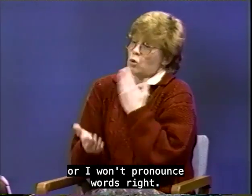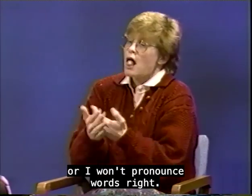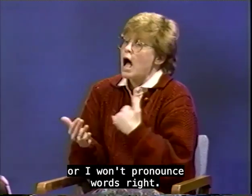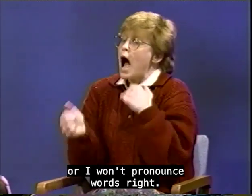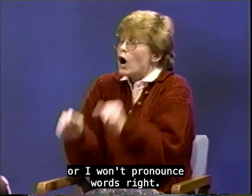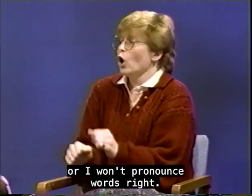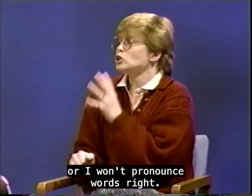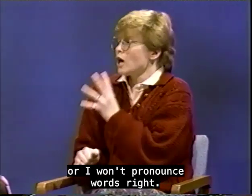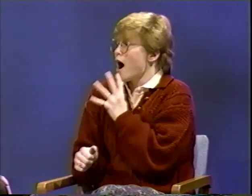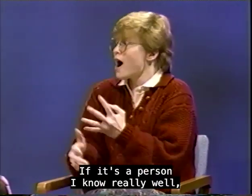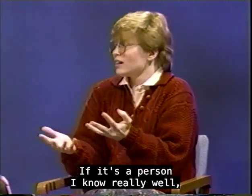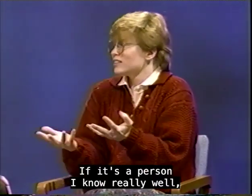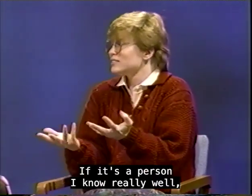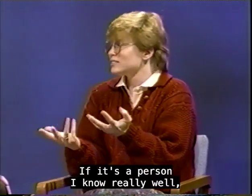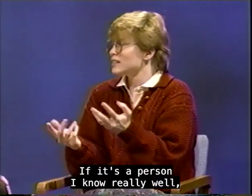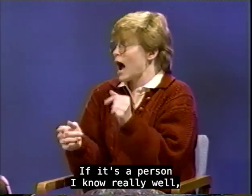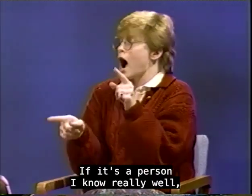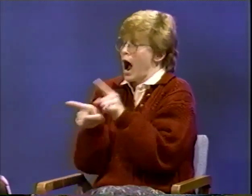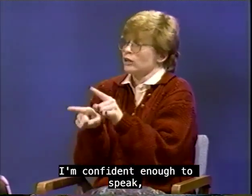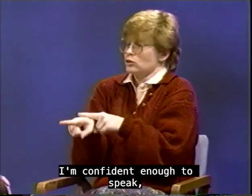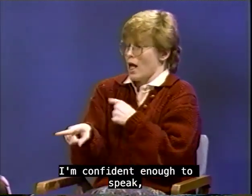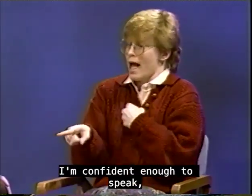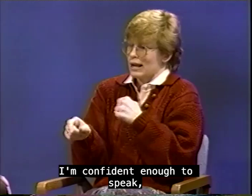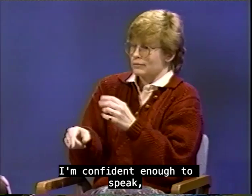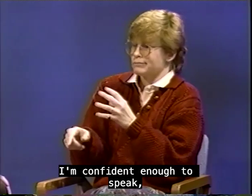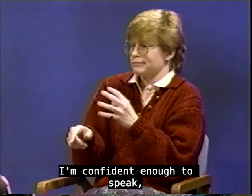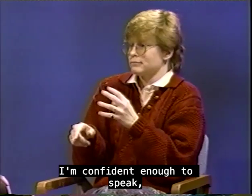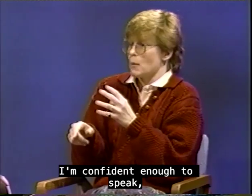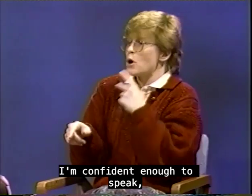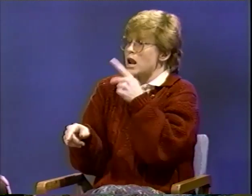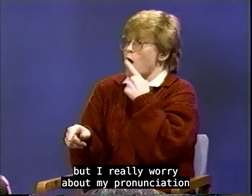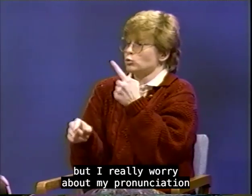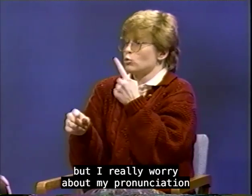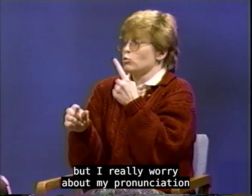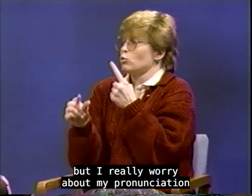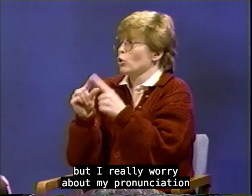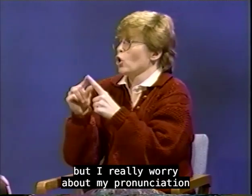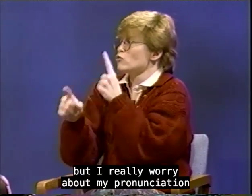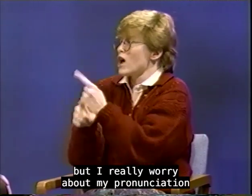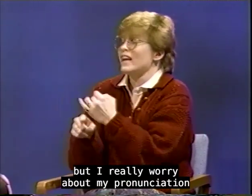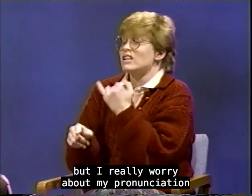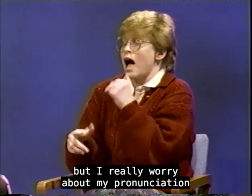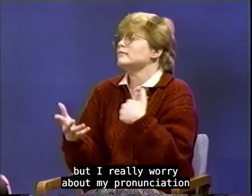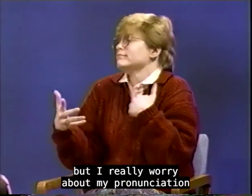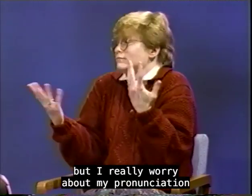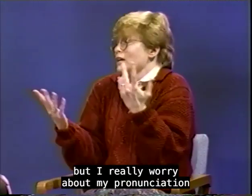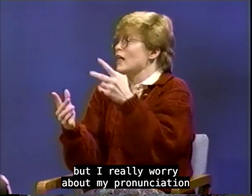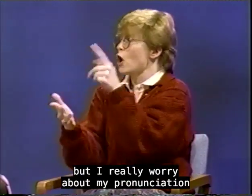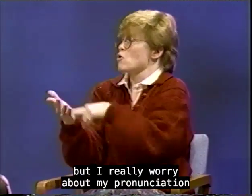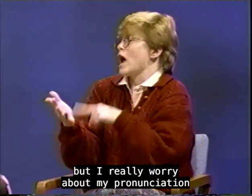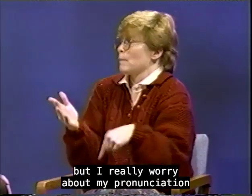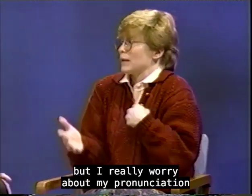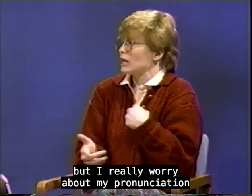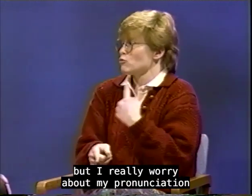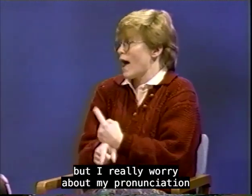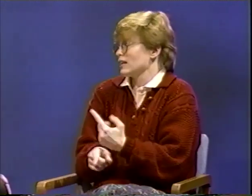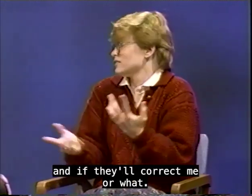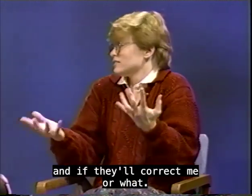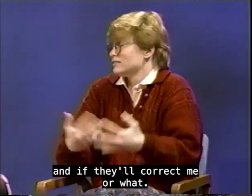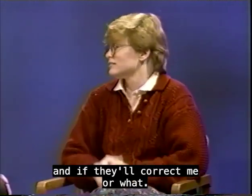words right. If it's a person I know really well, I'm confident enough to speak, but I really worry about my pronunciation and